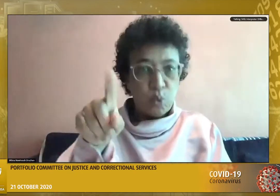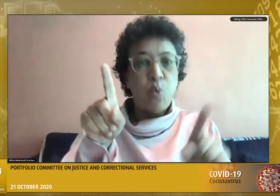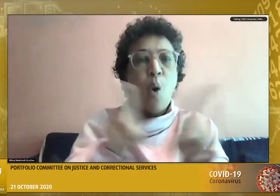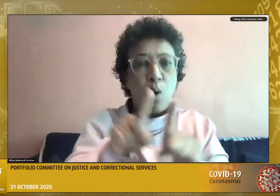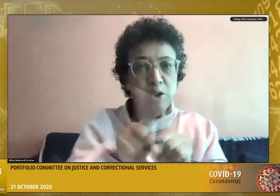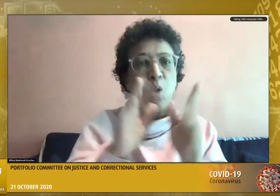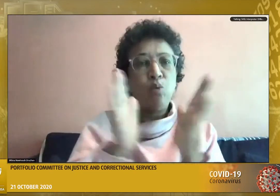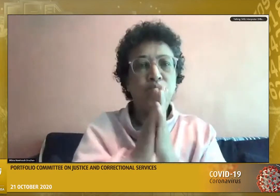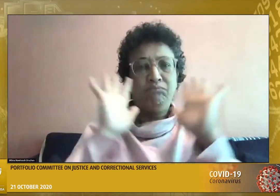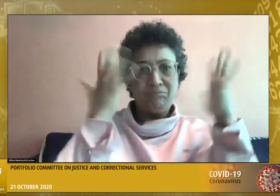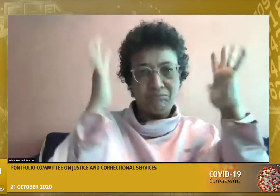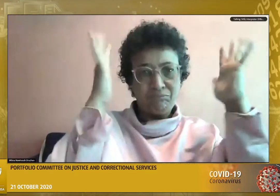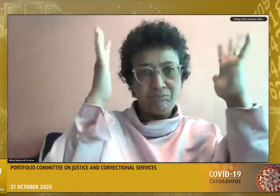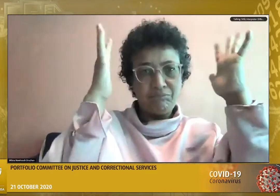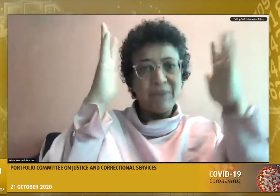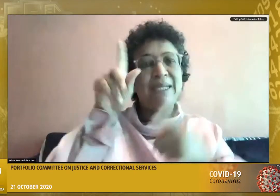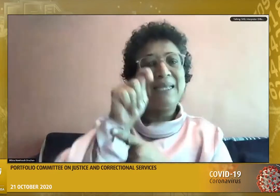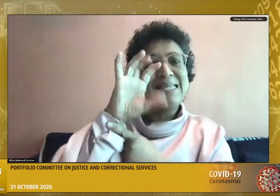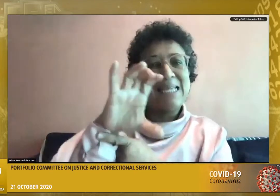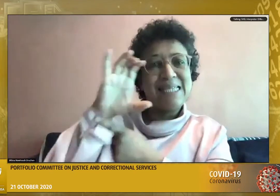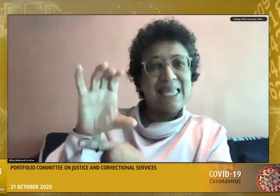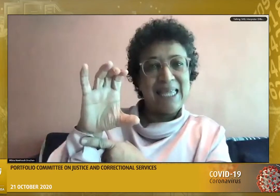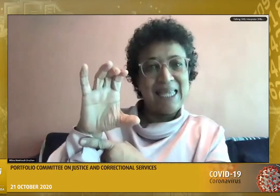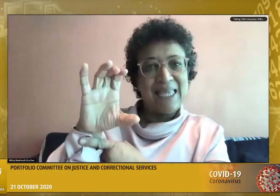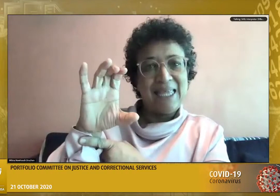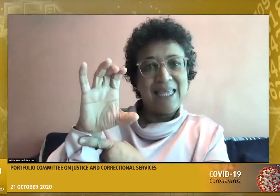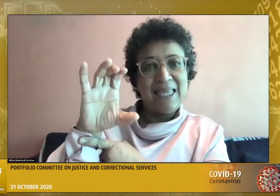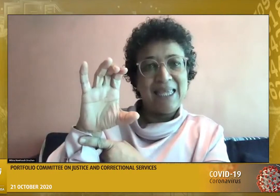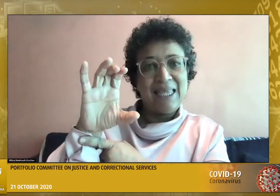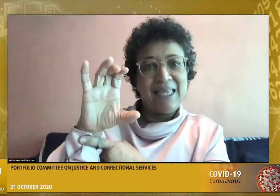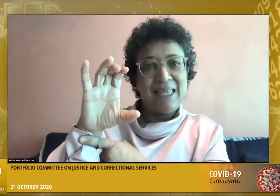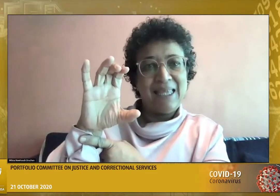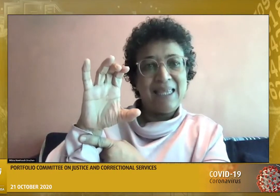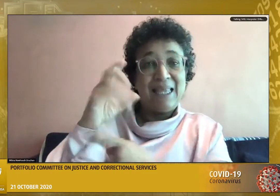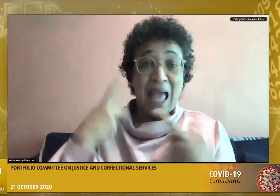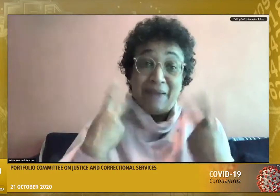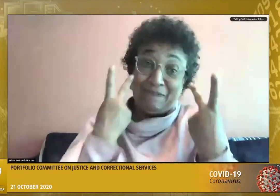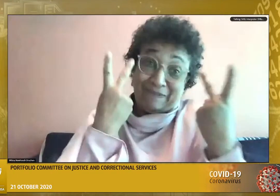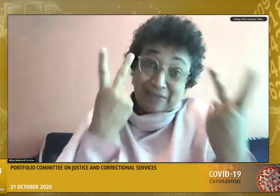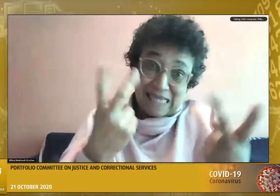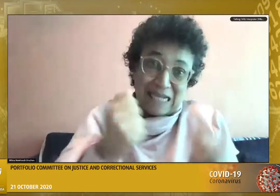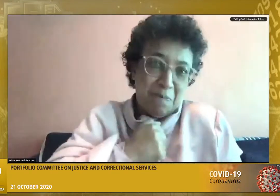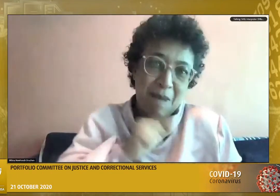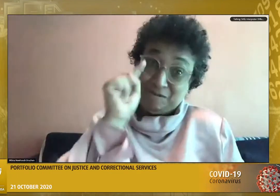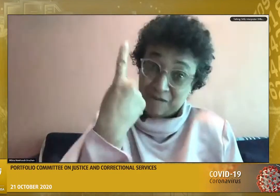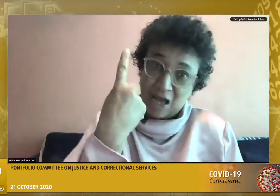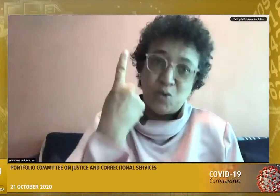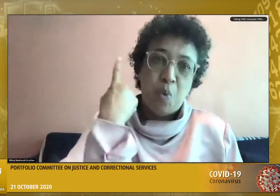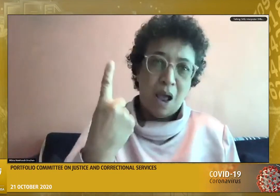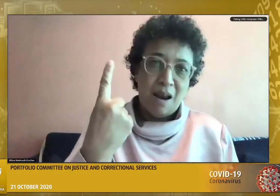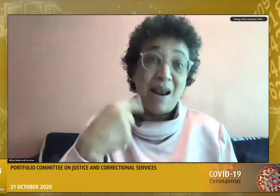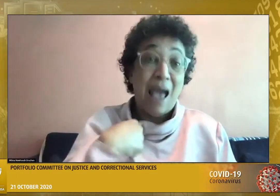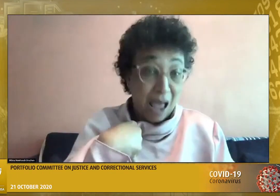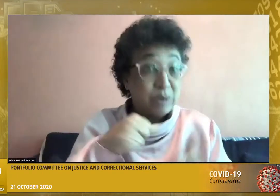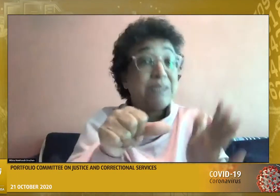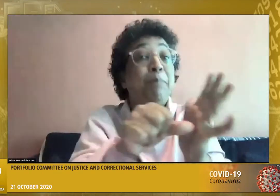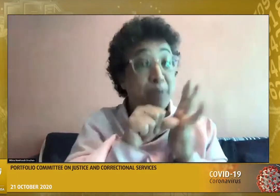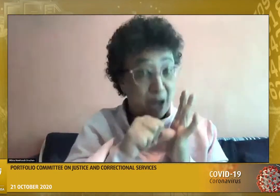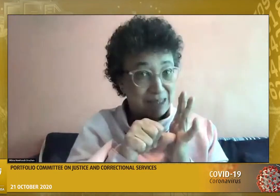So what happens after that kind of situation? So I'd like to, you know, give my congratulations